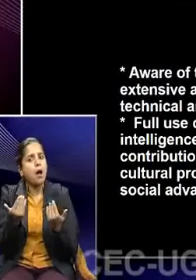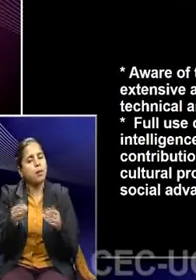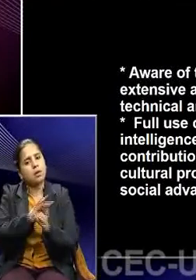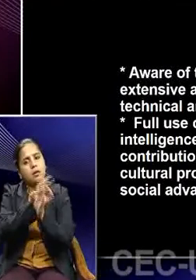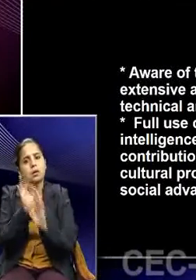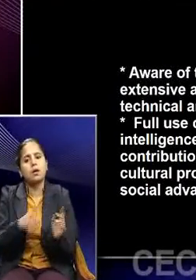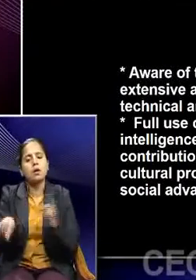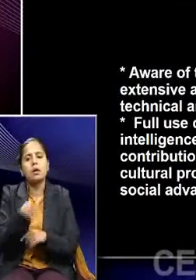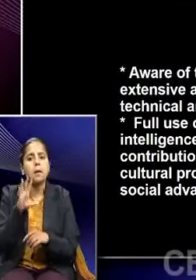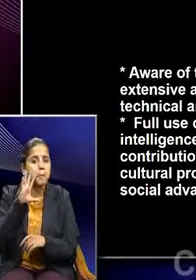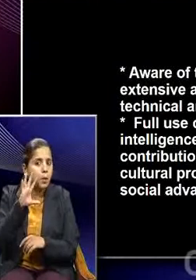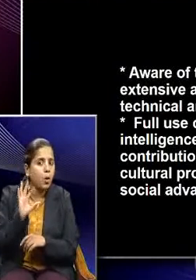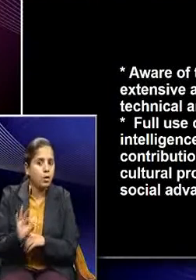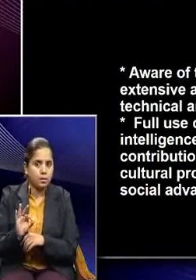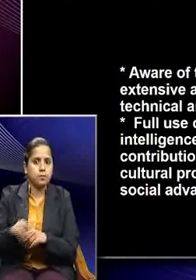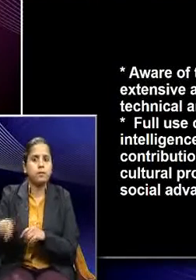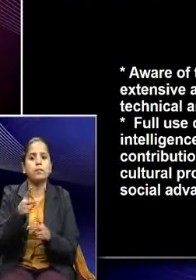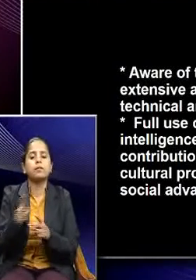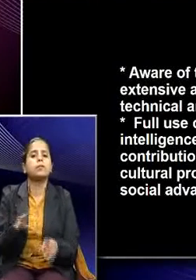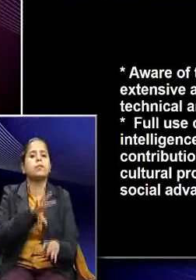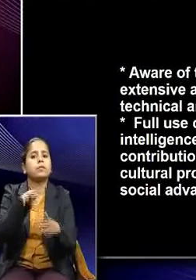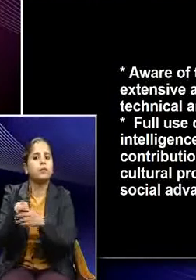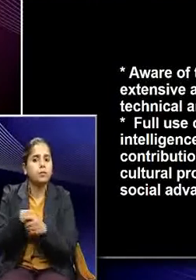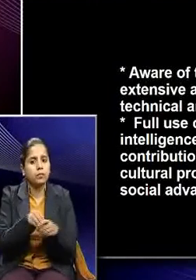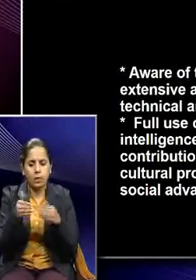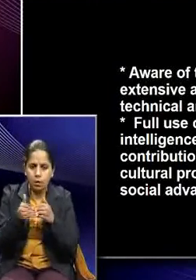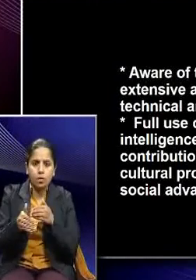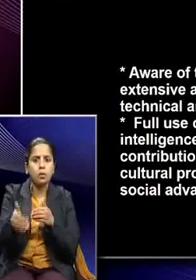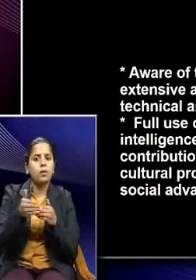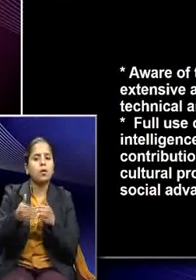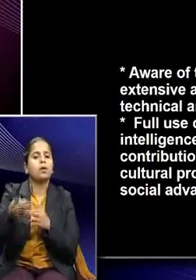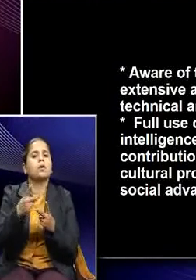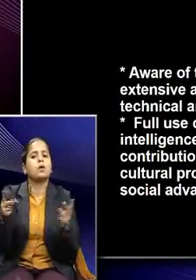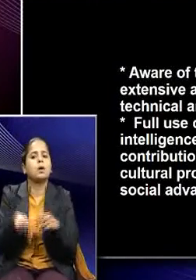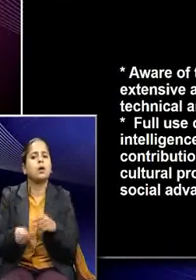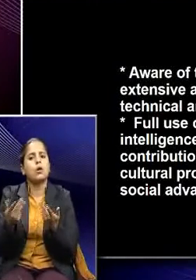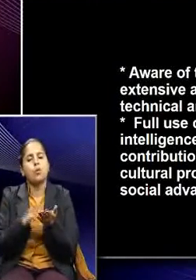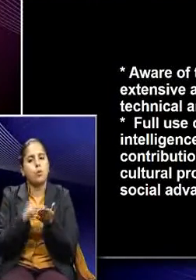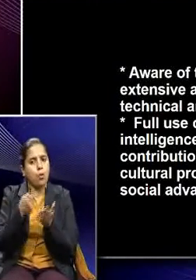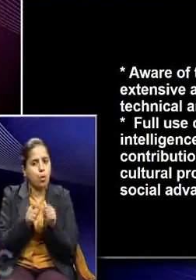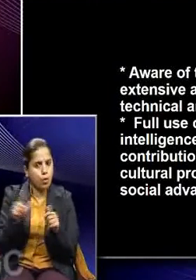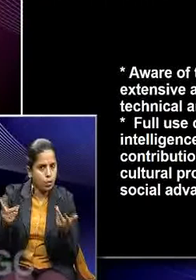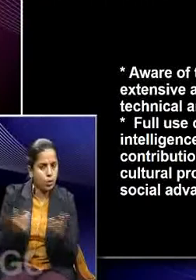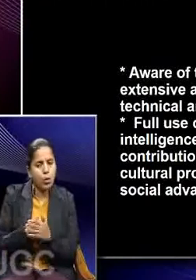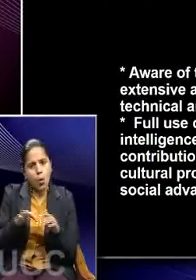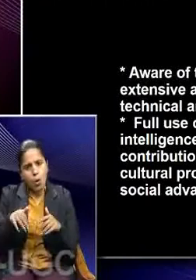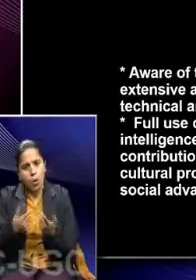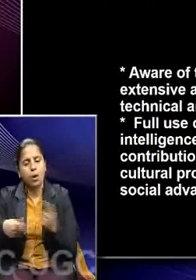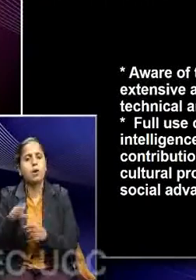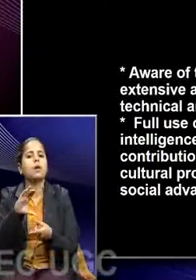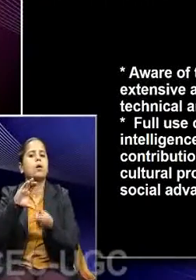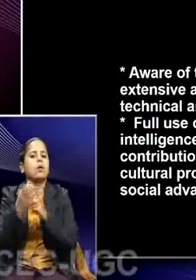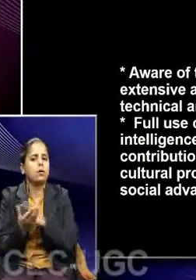an essential contribution to continued moral and